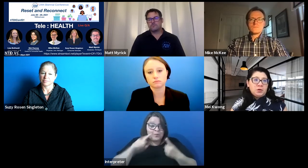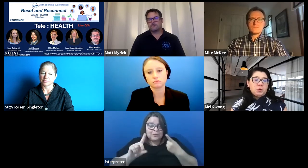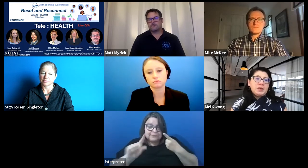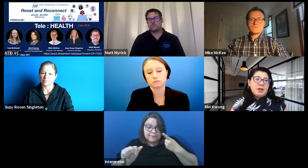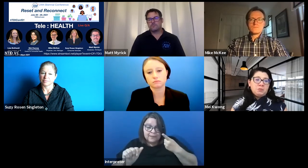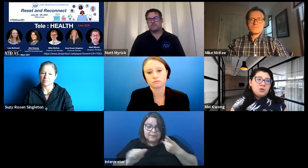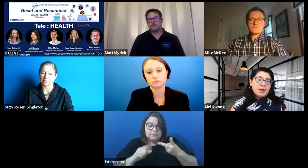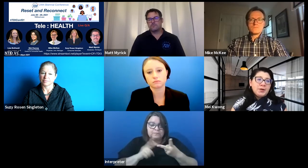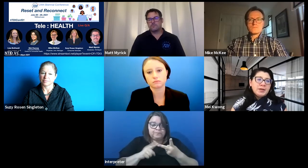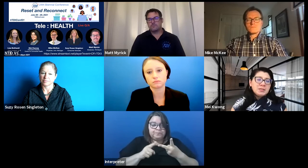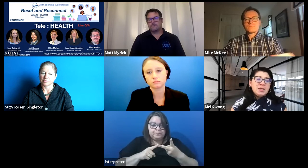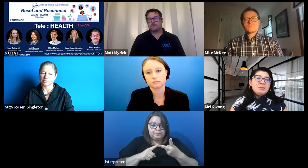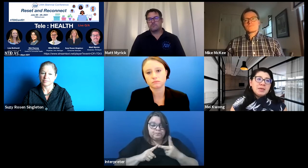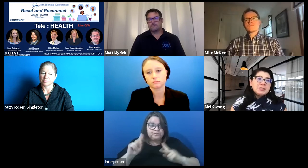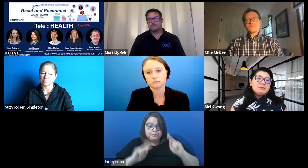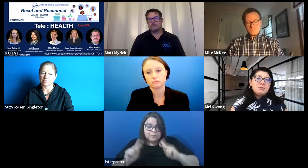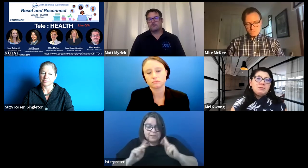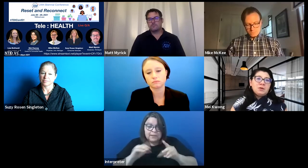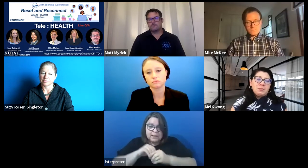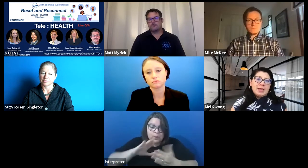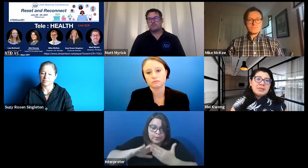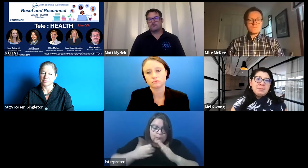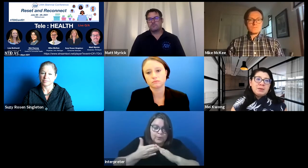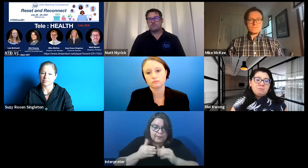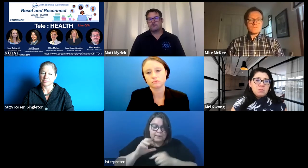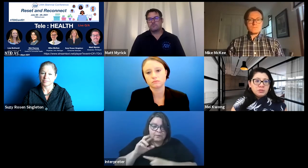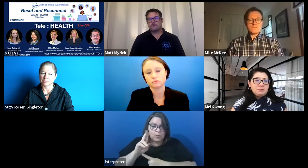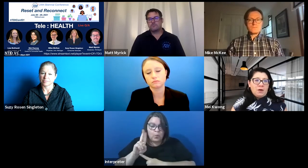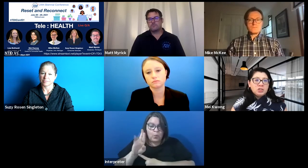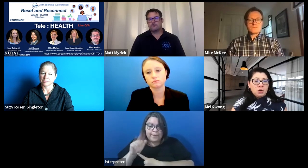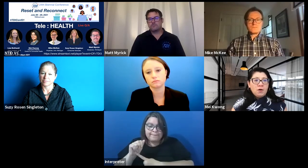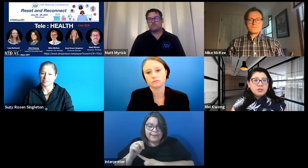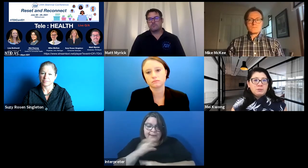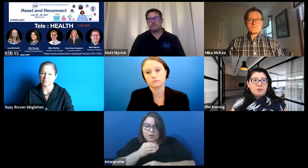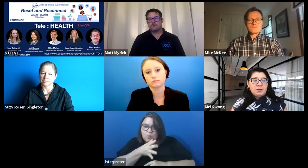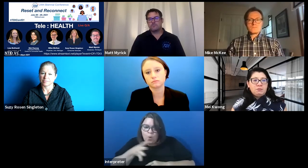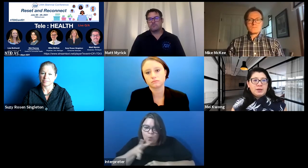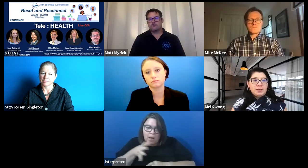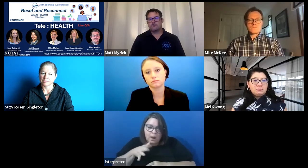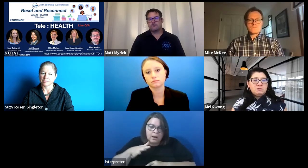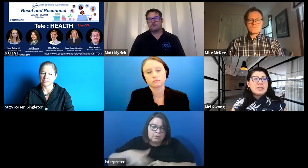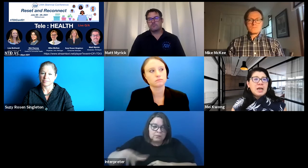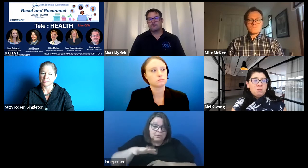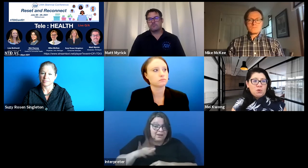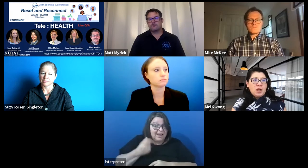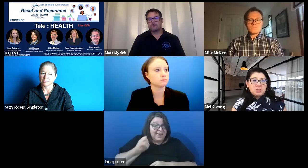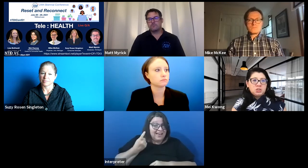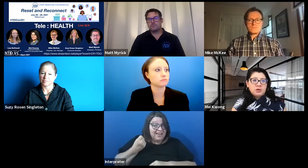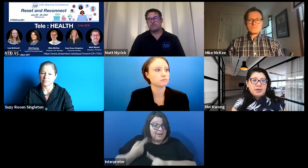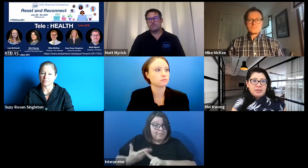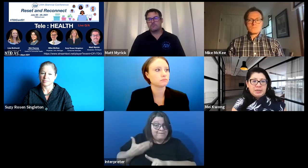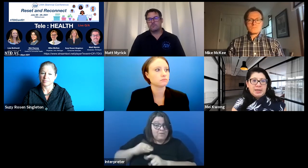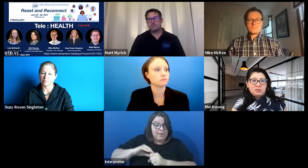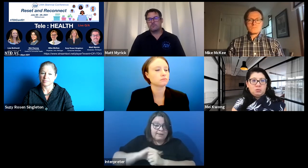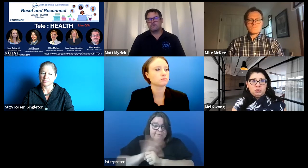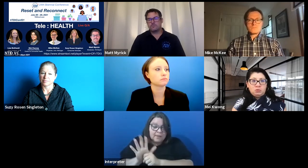in urban and rural areas. Because even before the pandemic, most of our charge from our federal funding was kind of more